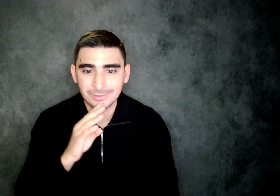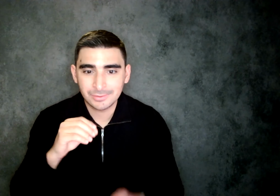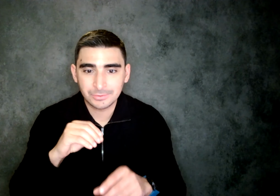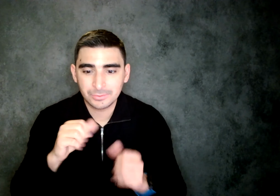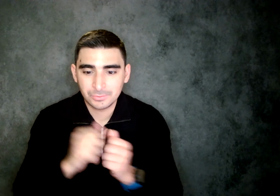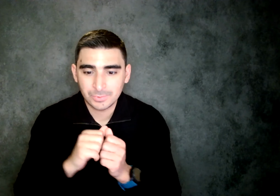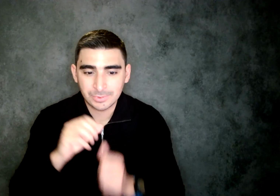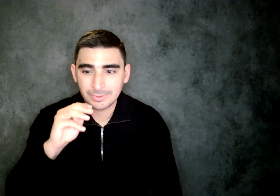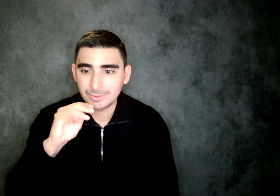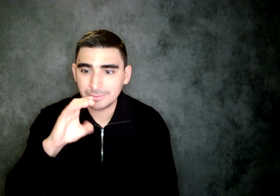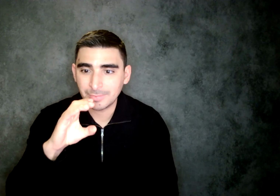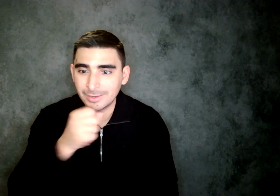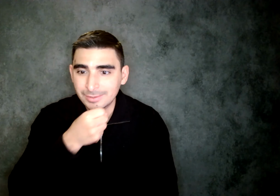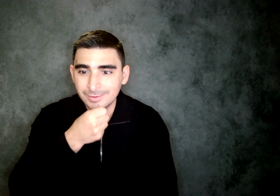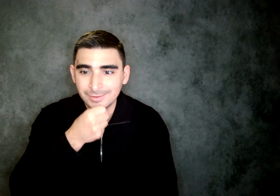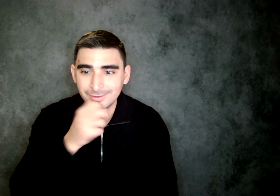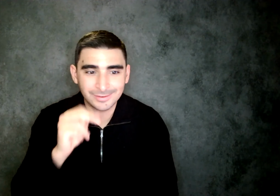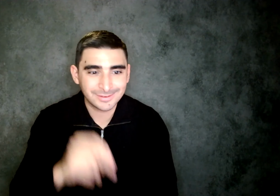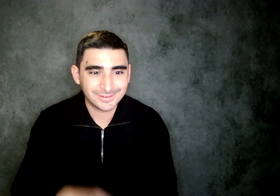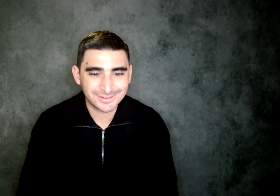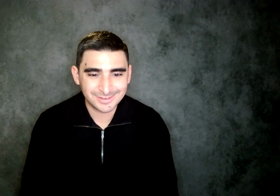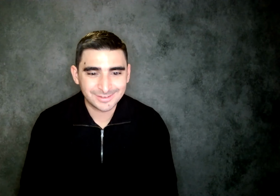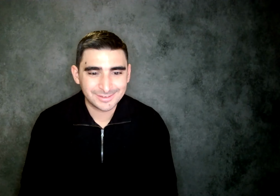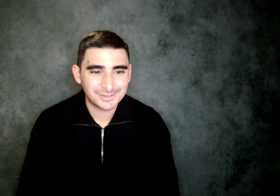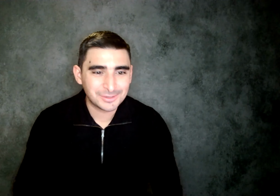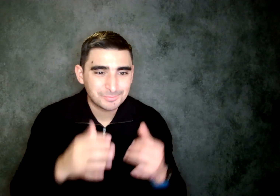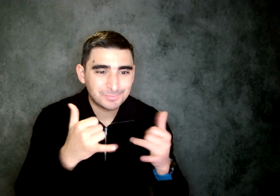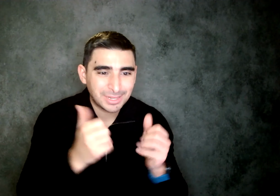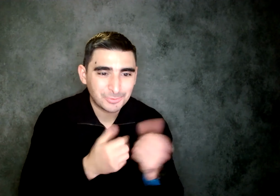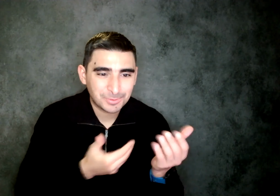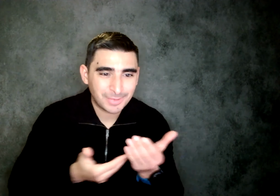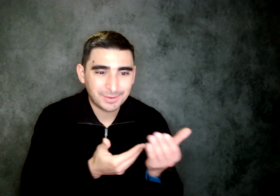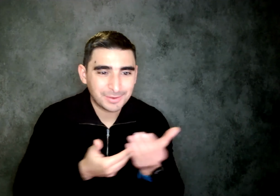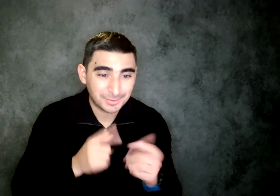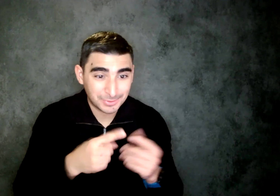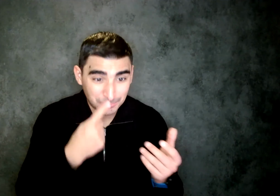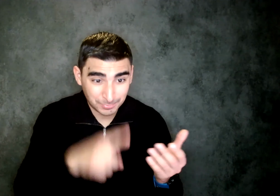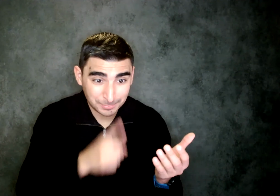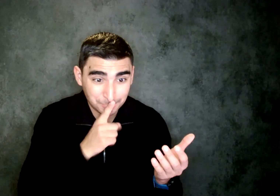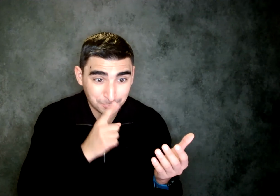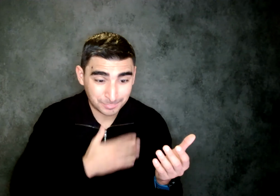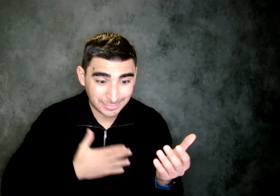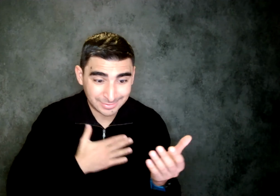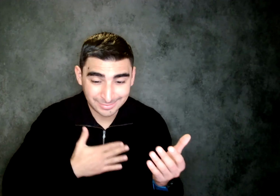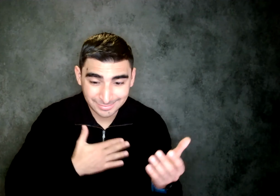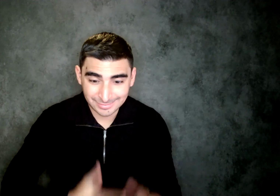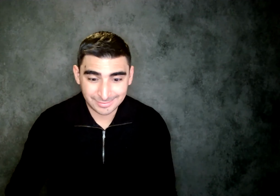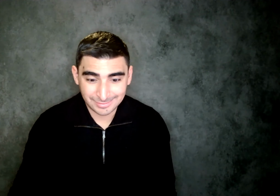Mika, you need to close your... Can you please mute? We love that you have a baby, but it's a little